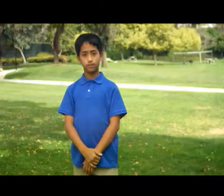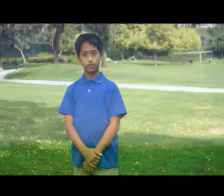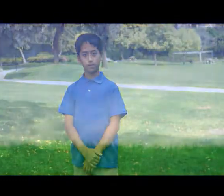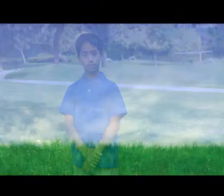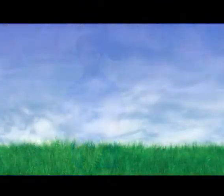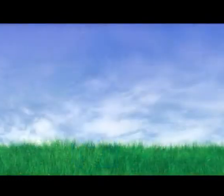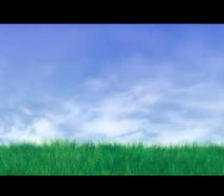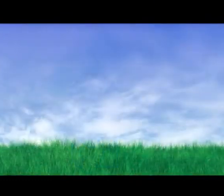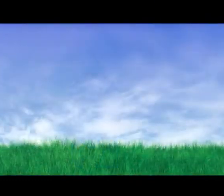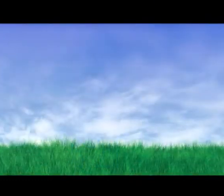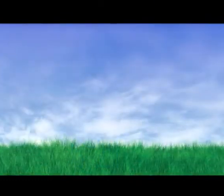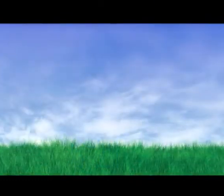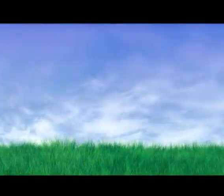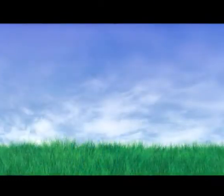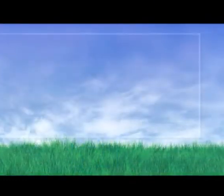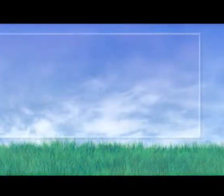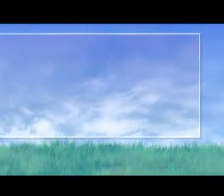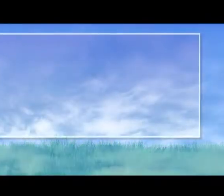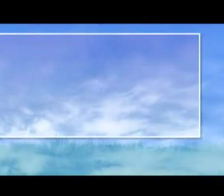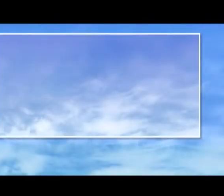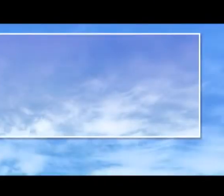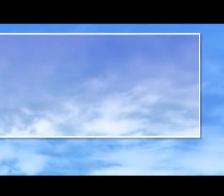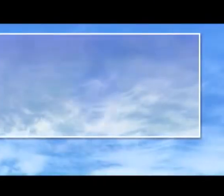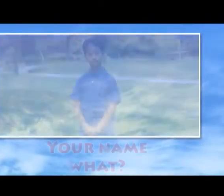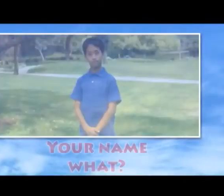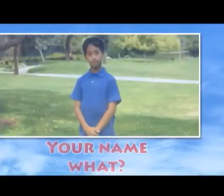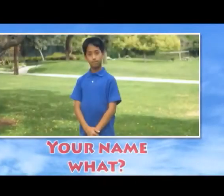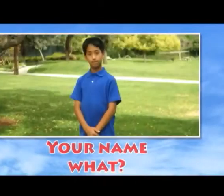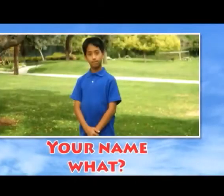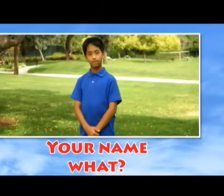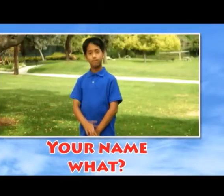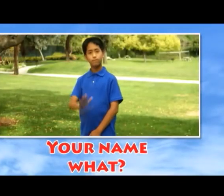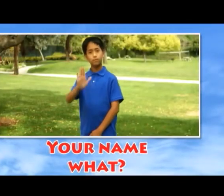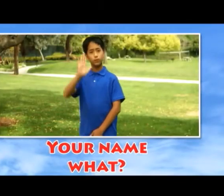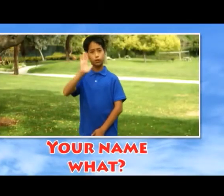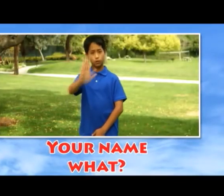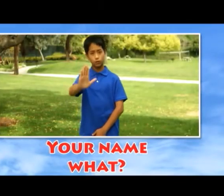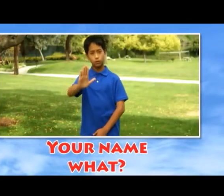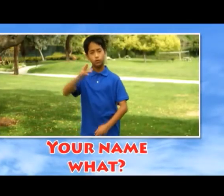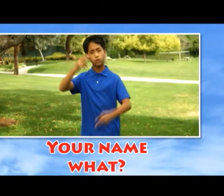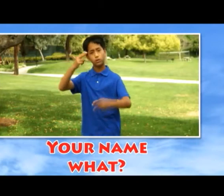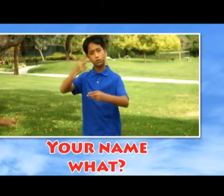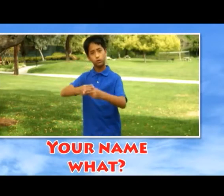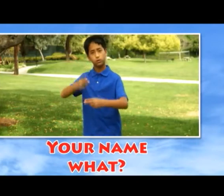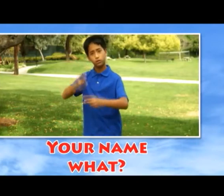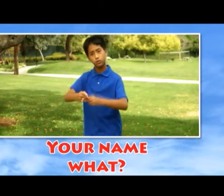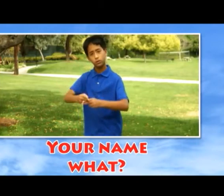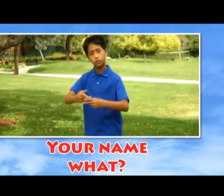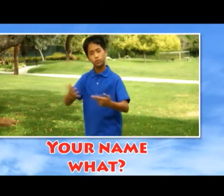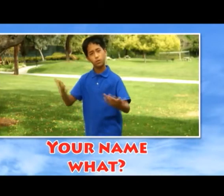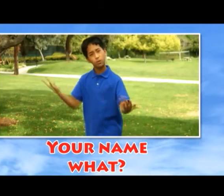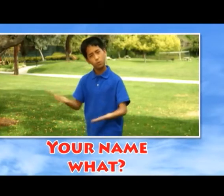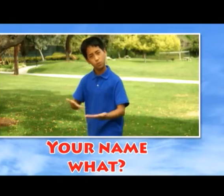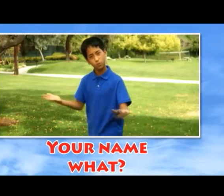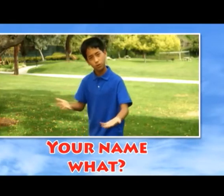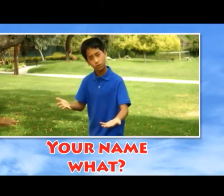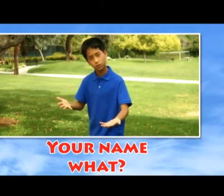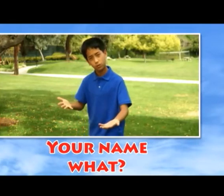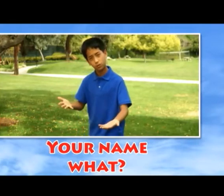marks where a signature is to be placed on a form. The sign for what? Is made by throwing out the hands and moving them back and